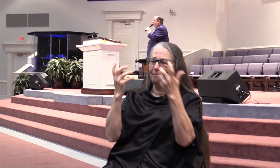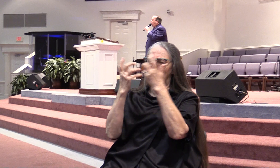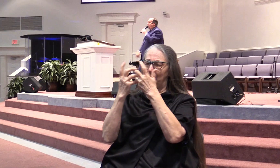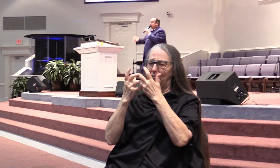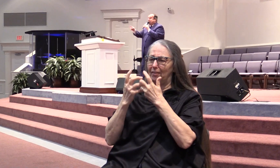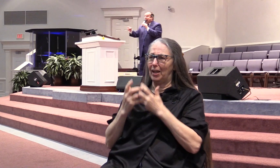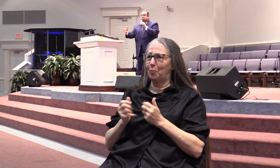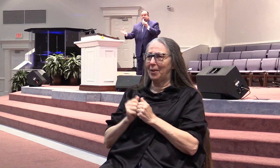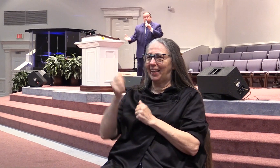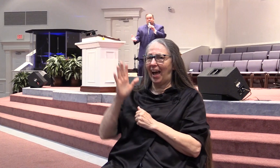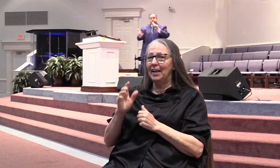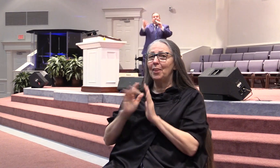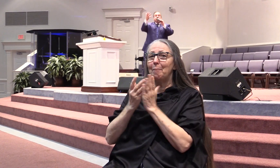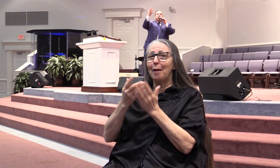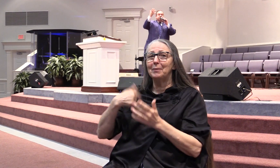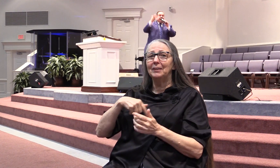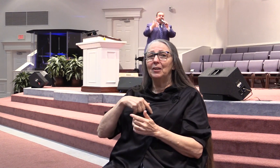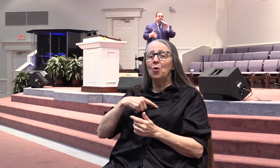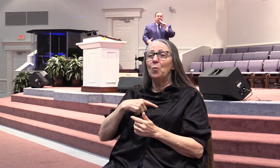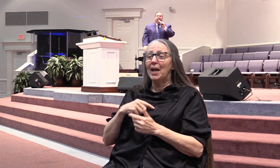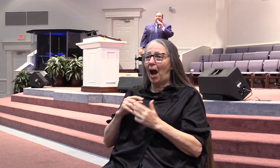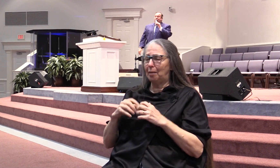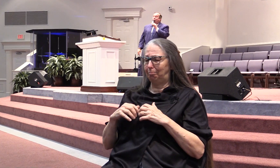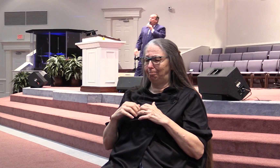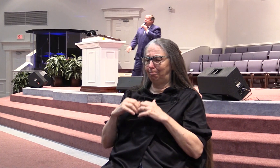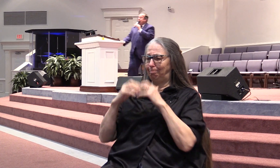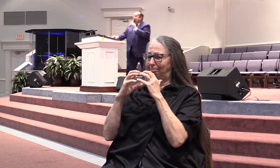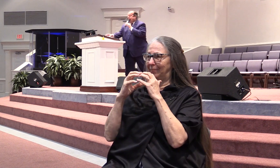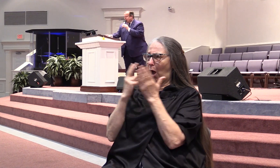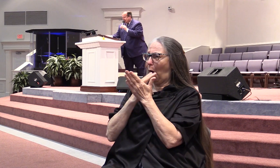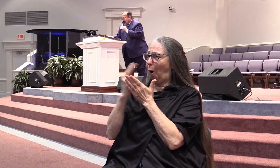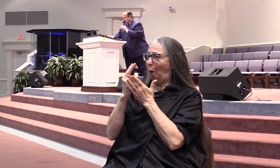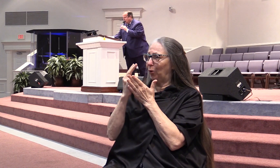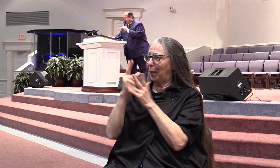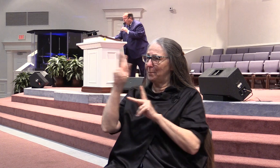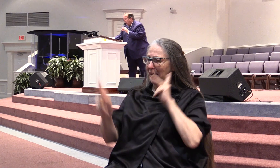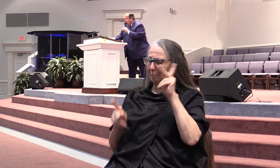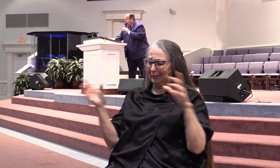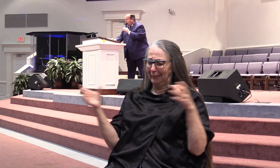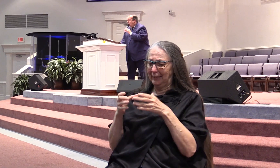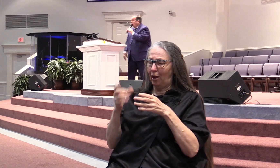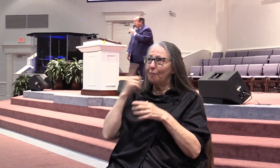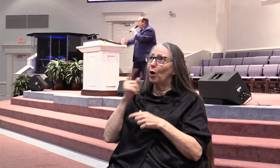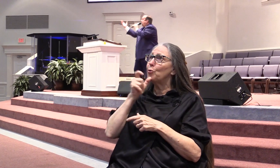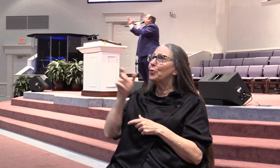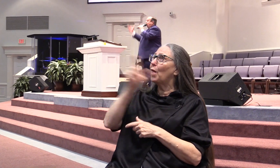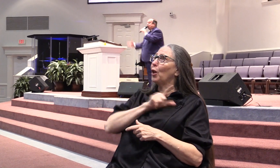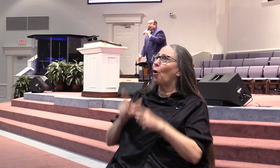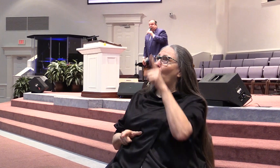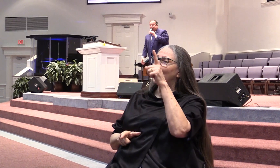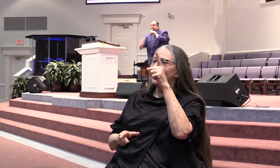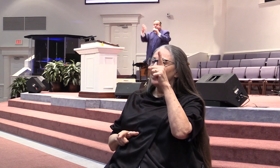into the wall. And the Bible says we're built up together as a holy habitation for the Lord. We